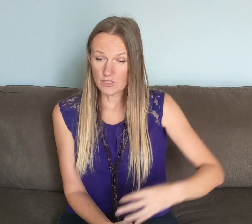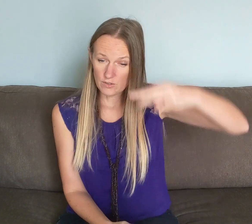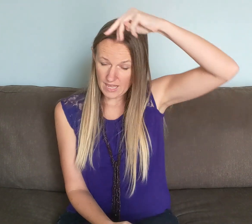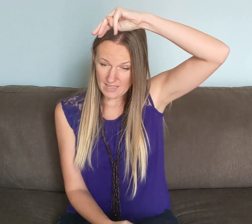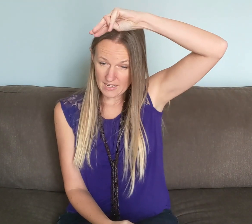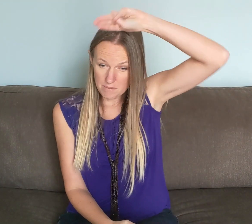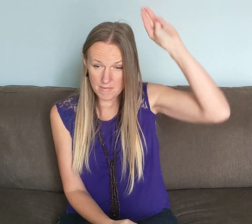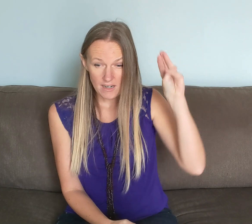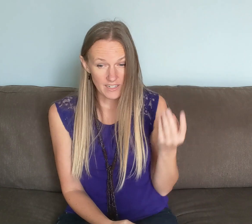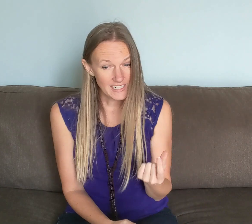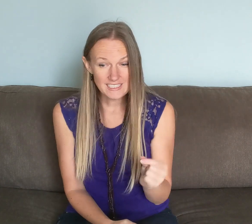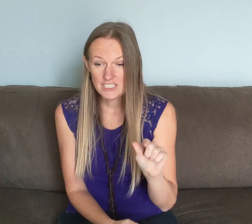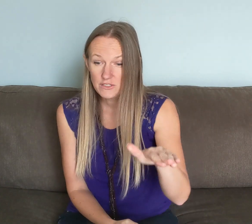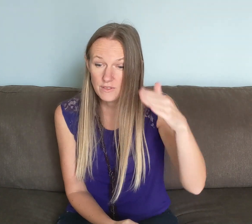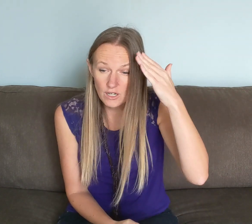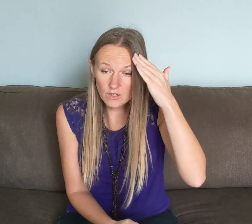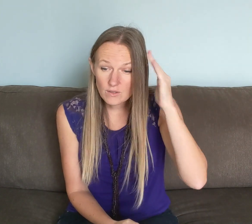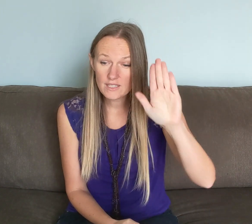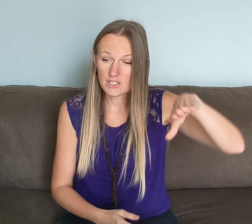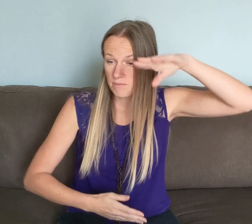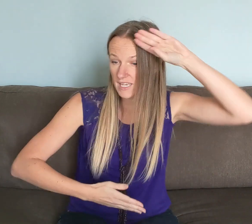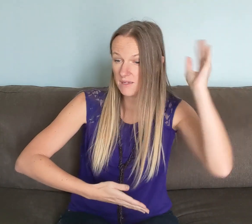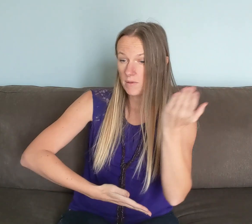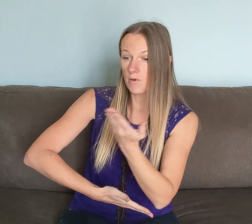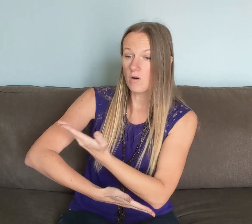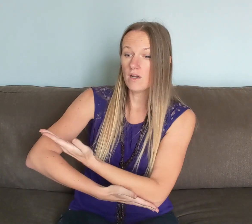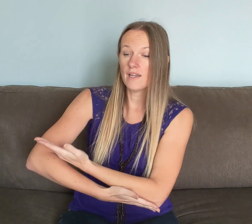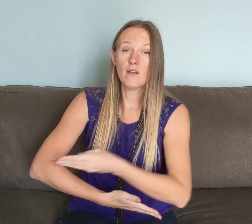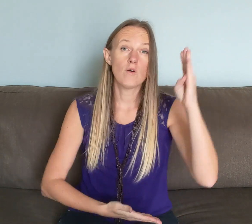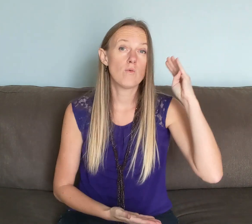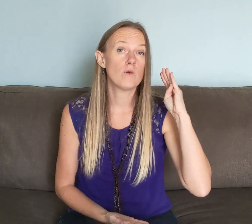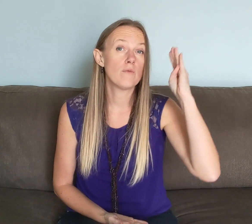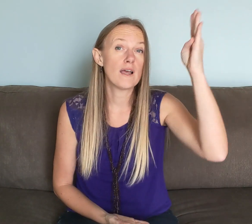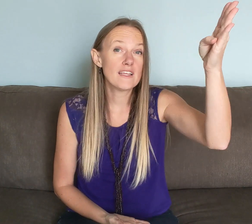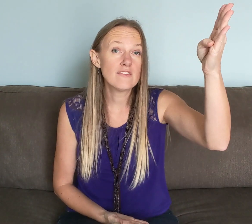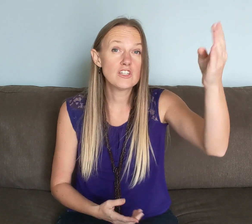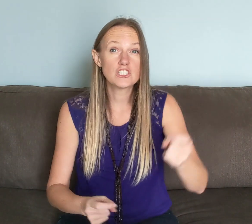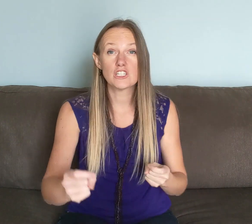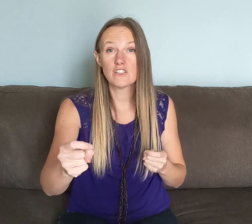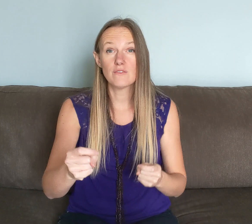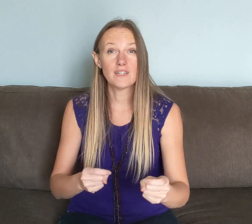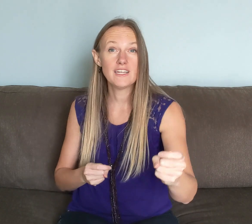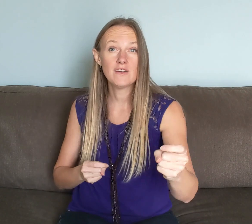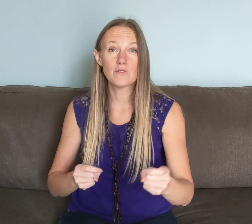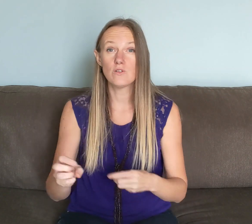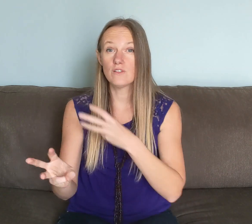So that line, Mary, did you know that your baby boy would, in the future, one day rule